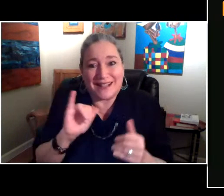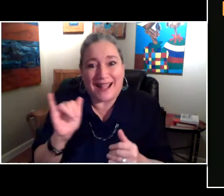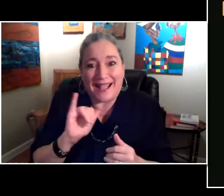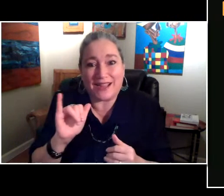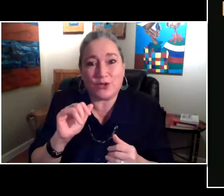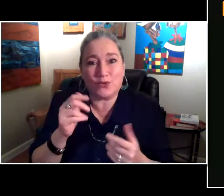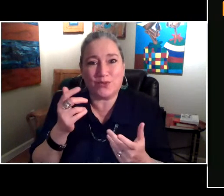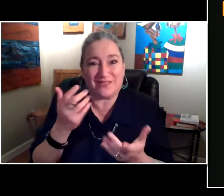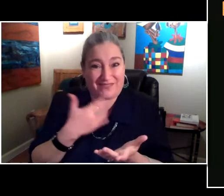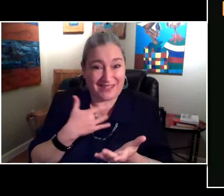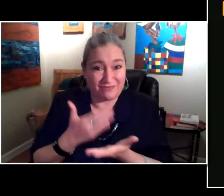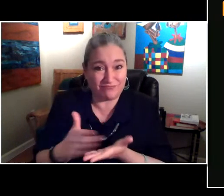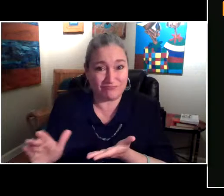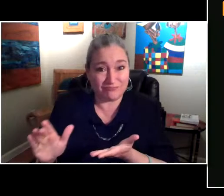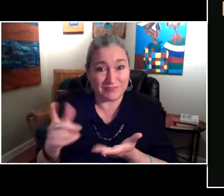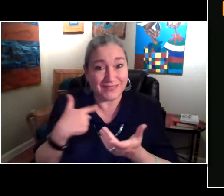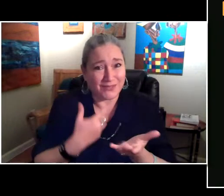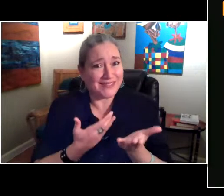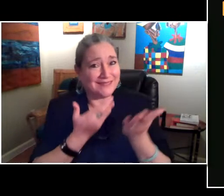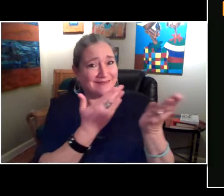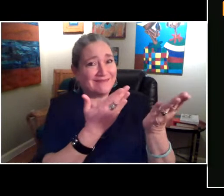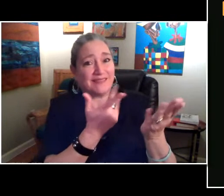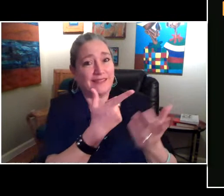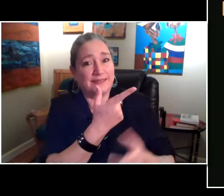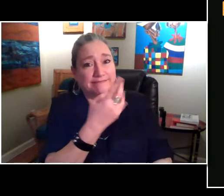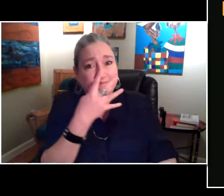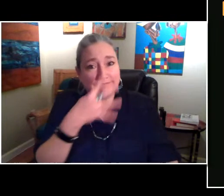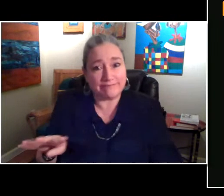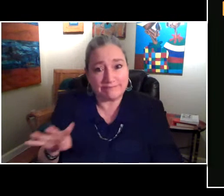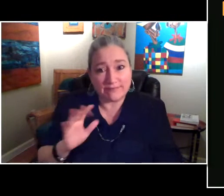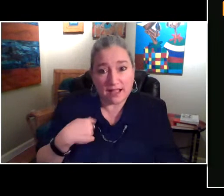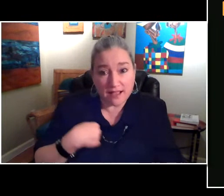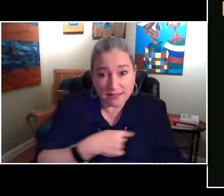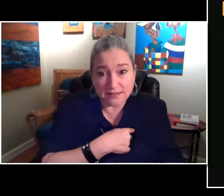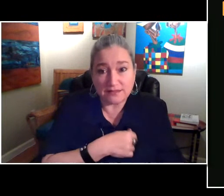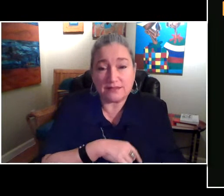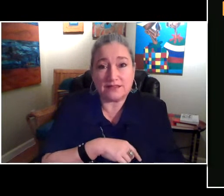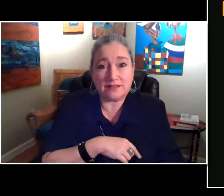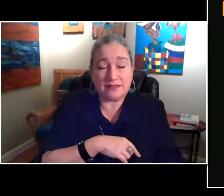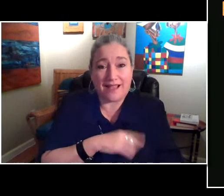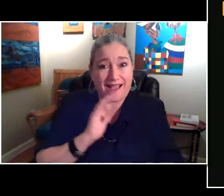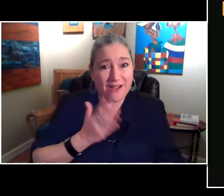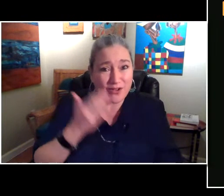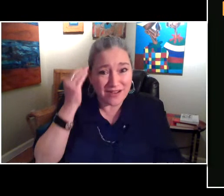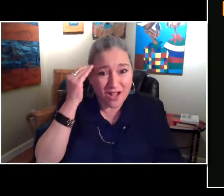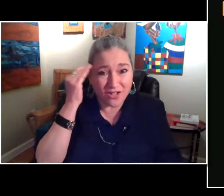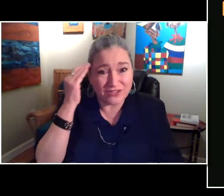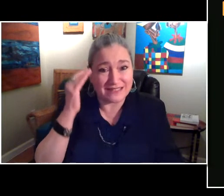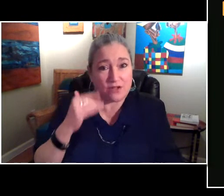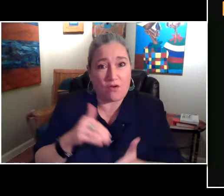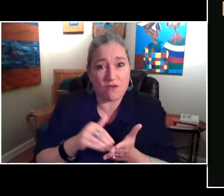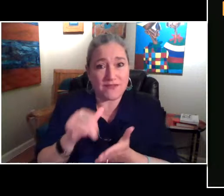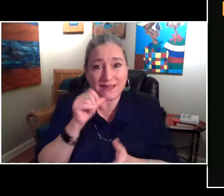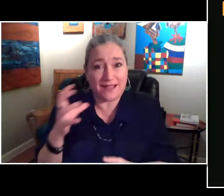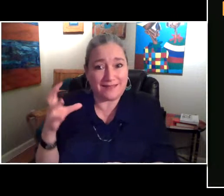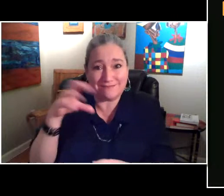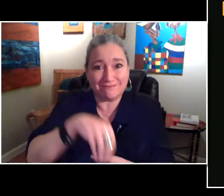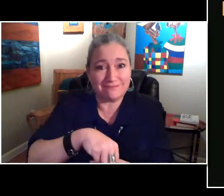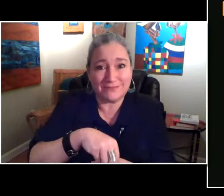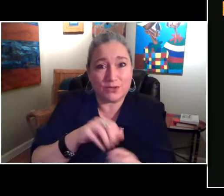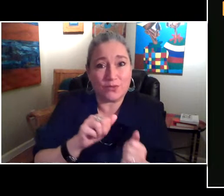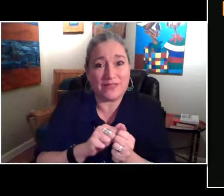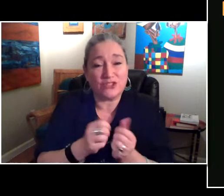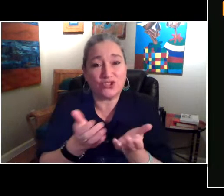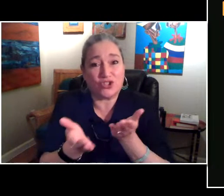life being deaf. We know how to navigate. We know how it works. We feel that oppression